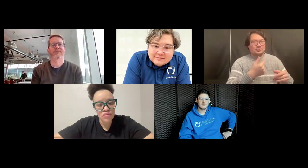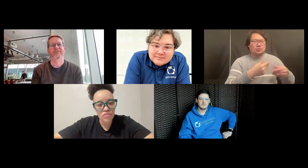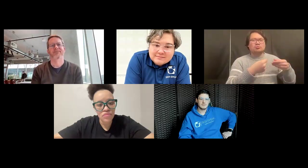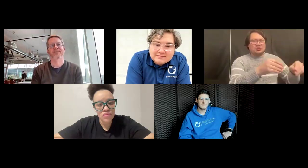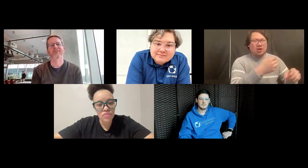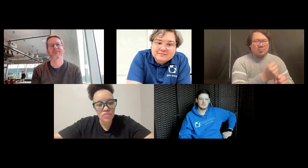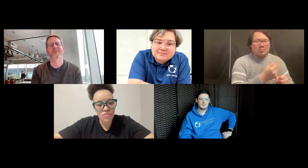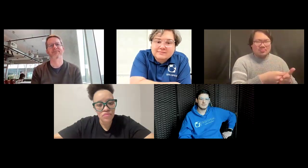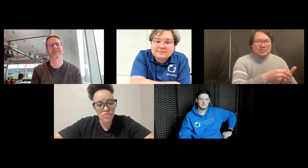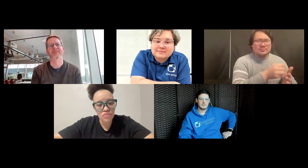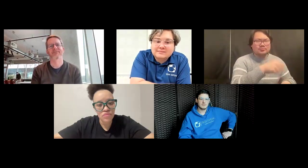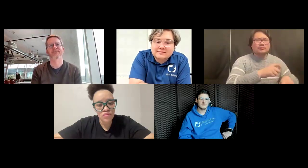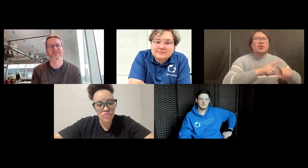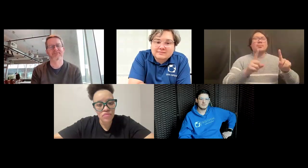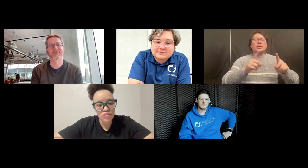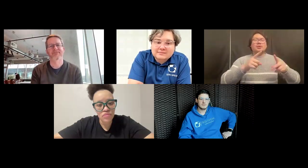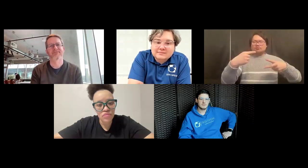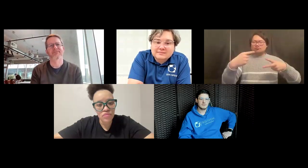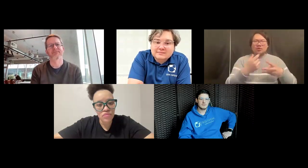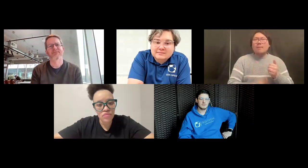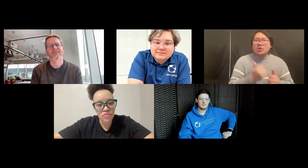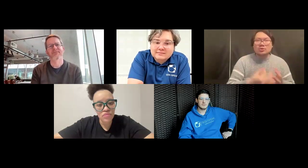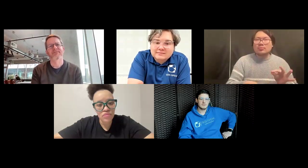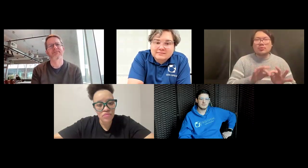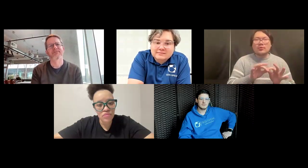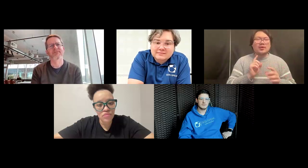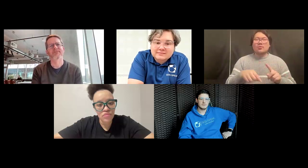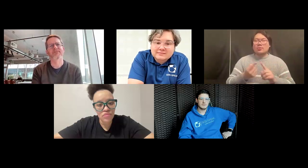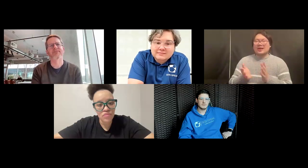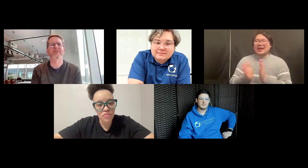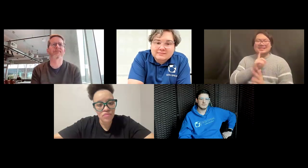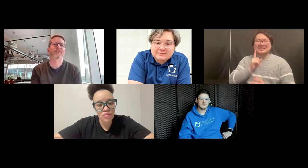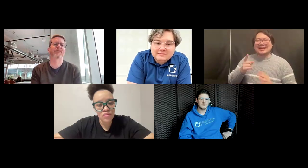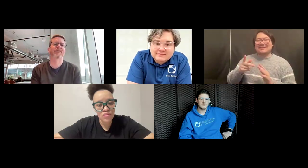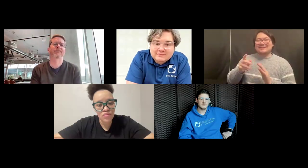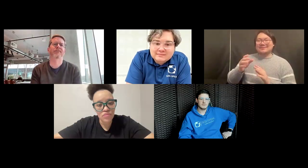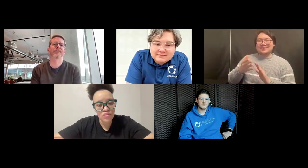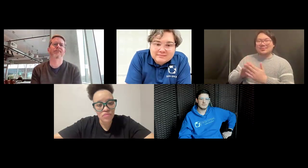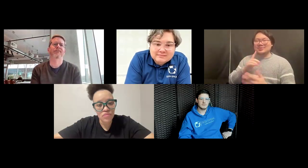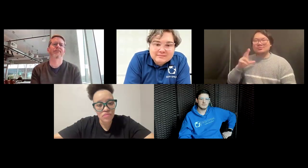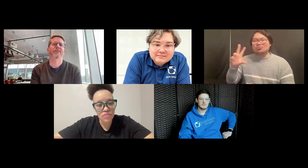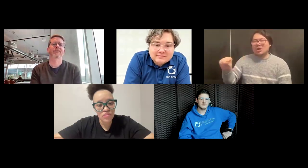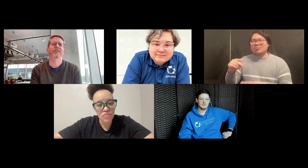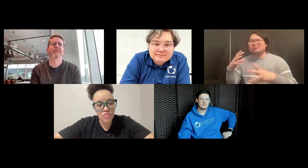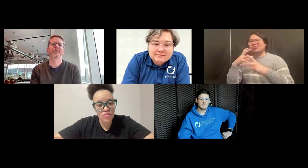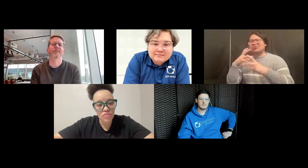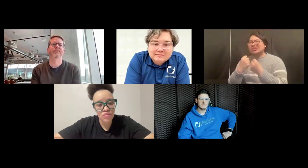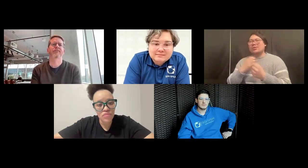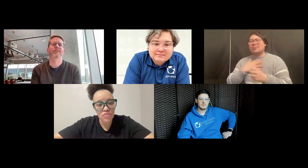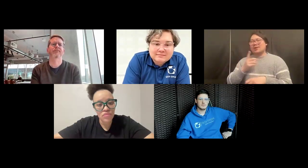data is very easy to sell and to profit off of. It's true. But most importantly is if the deaf